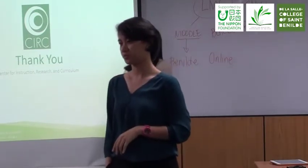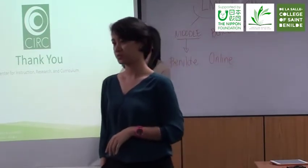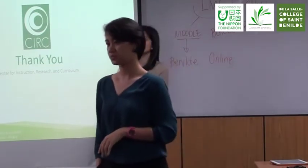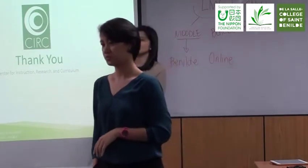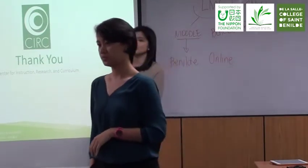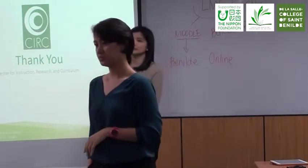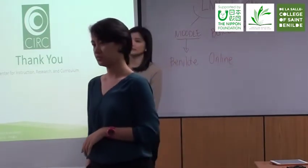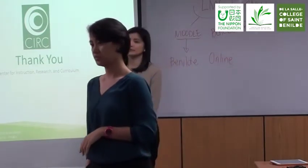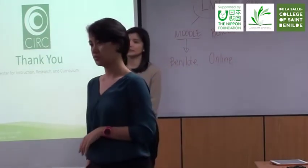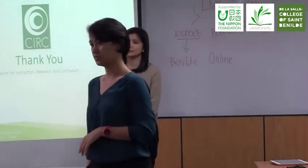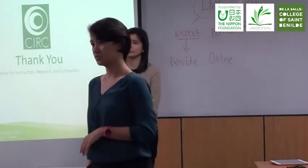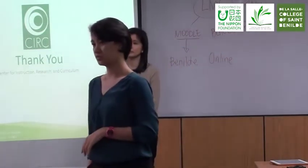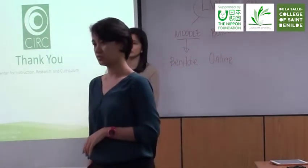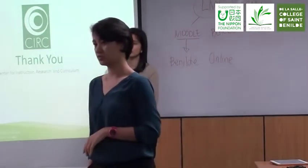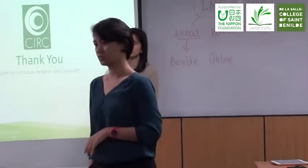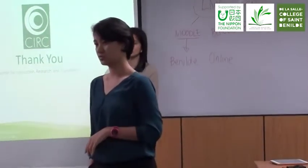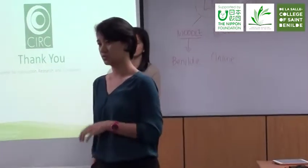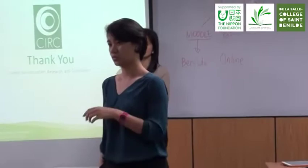Use it in lab.